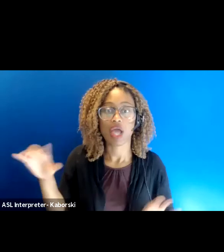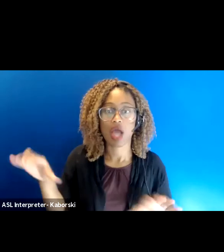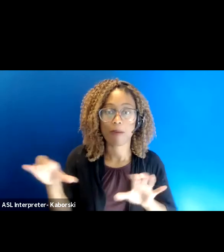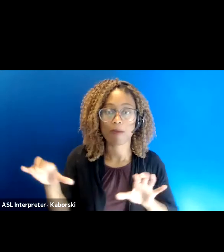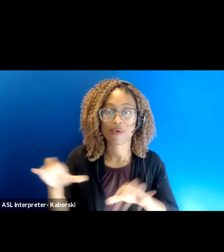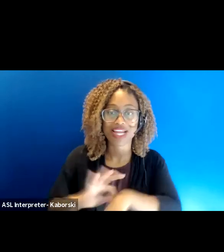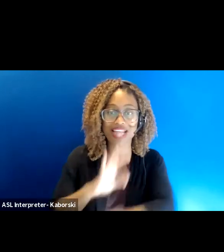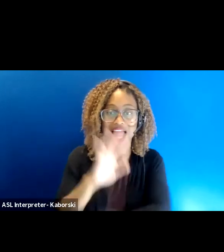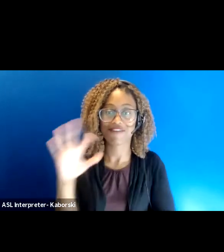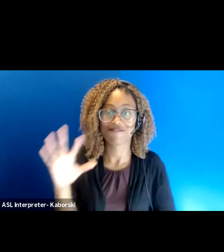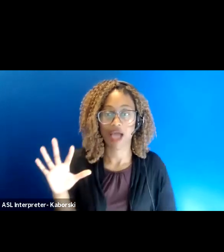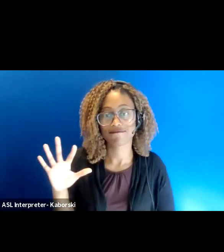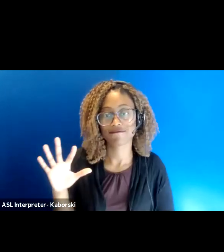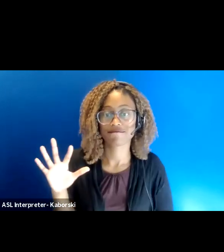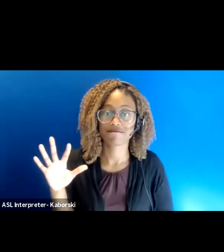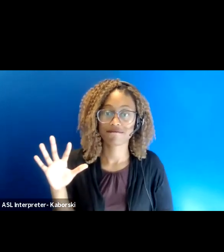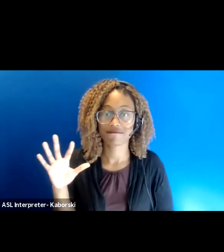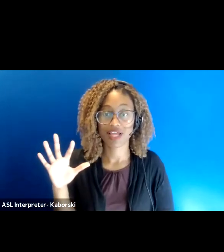to 5.